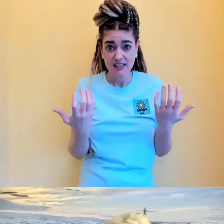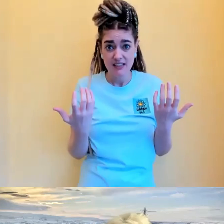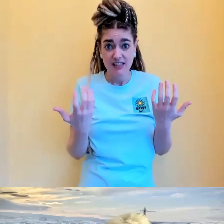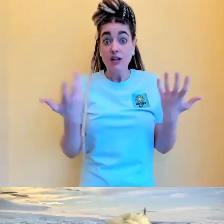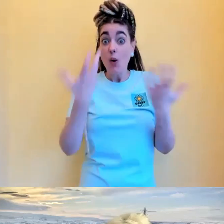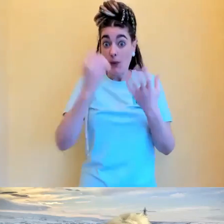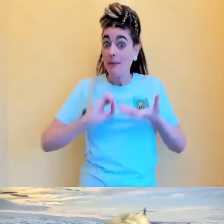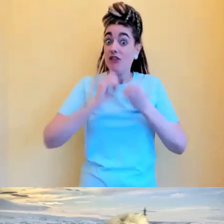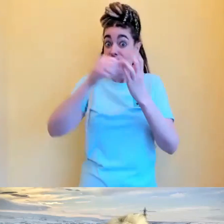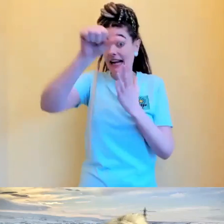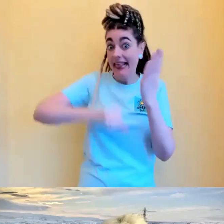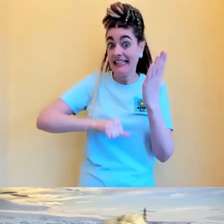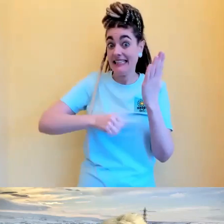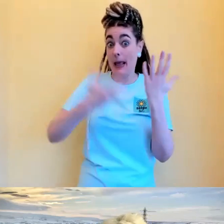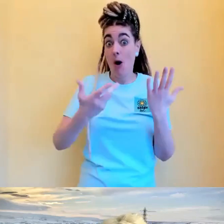moment.